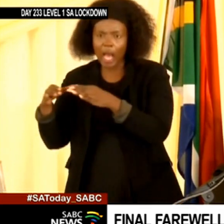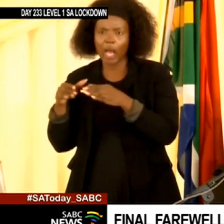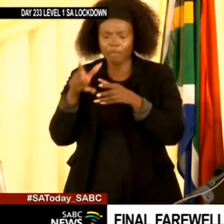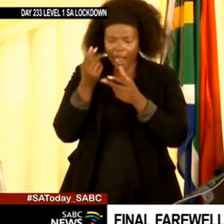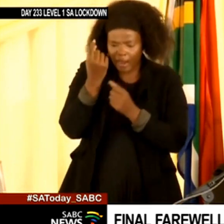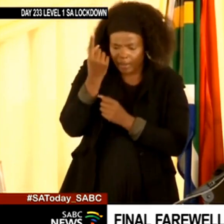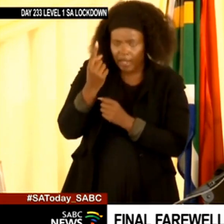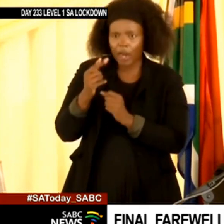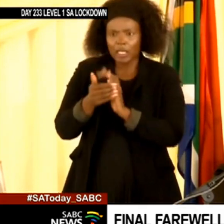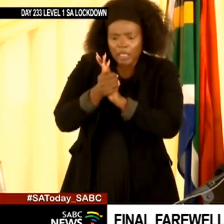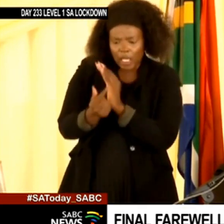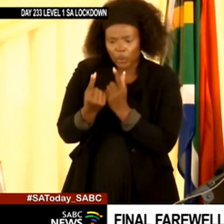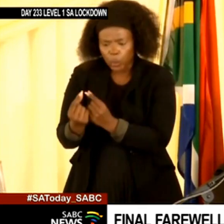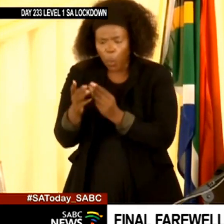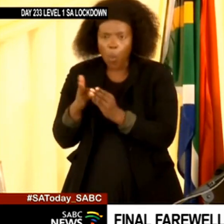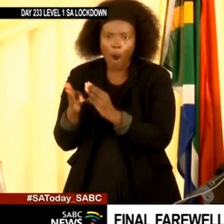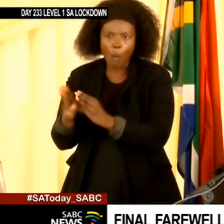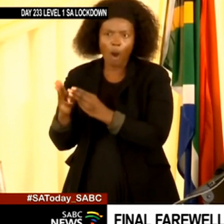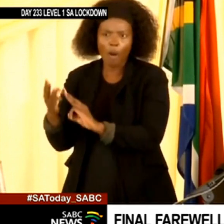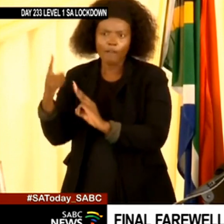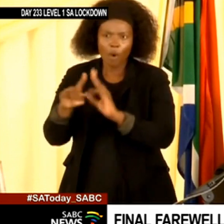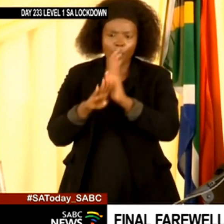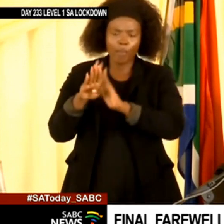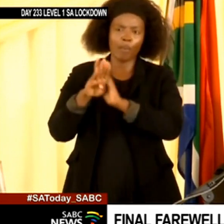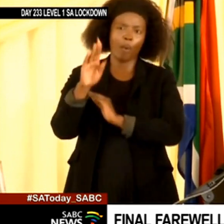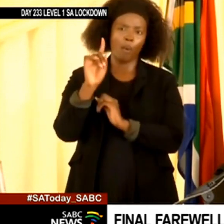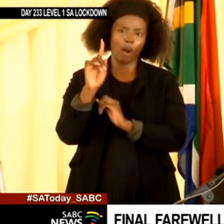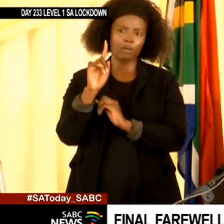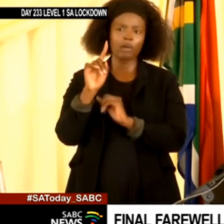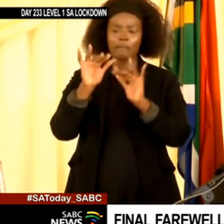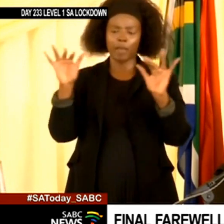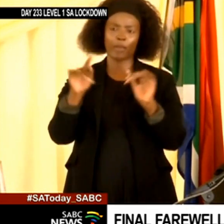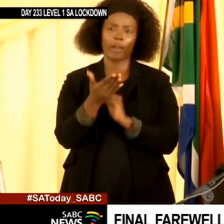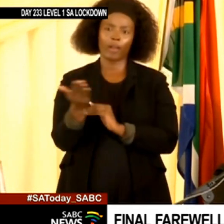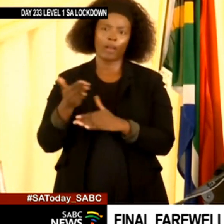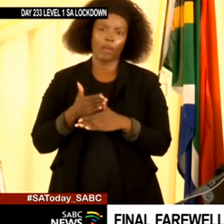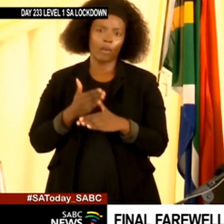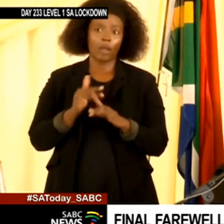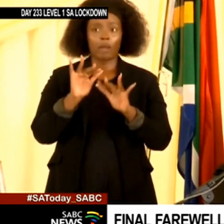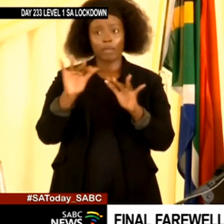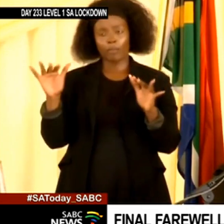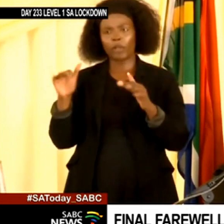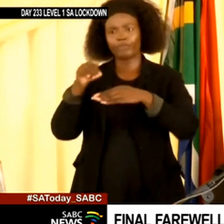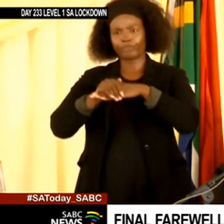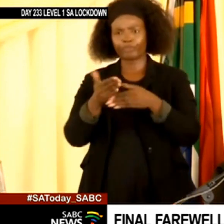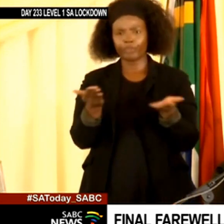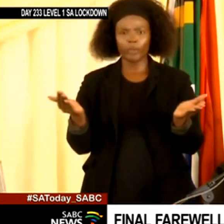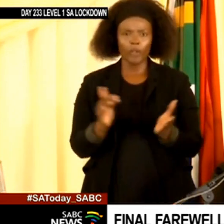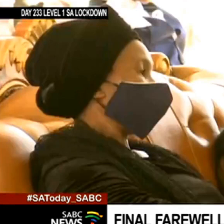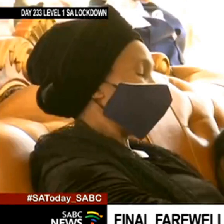relevant skills and tactics to advance the cause of the people. Comrade compatriots,